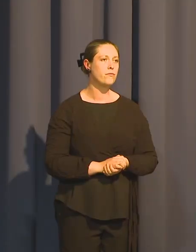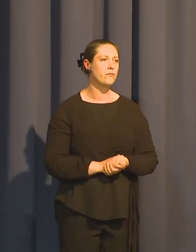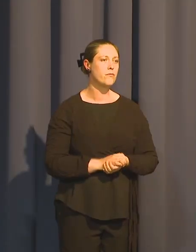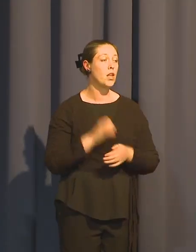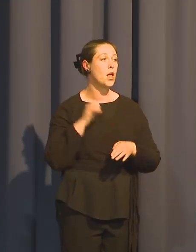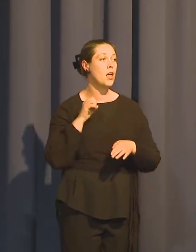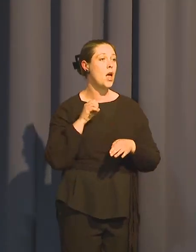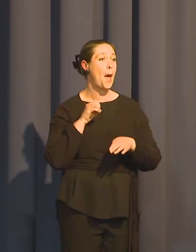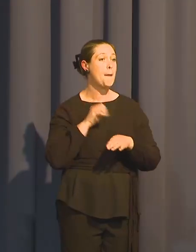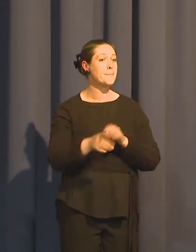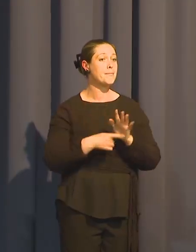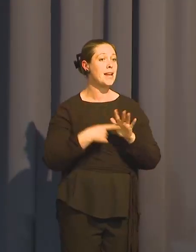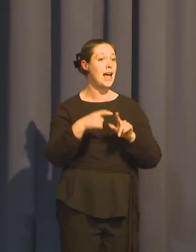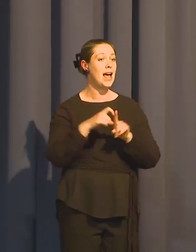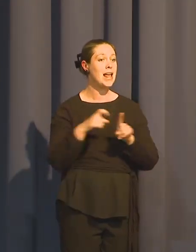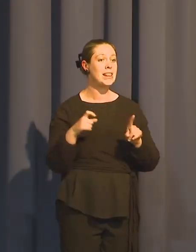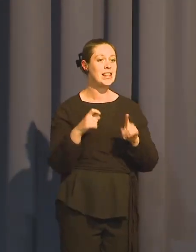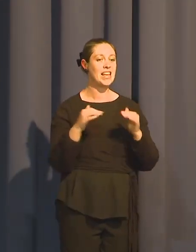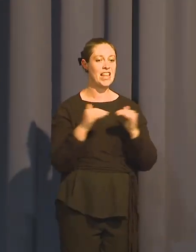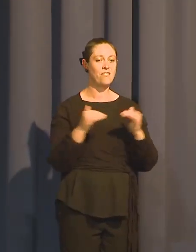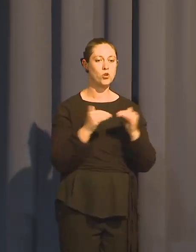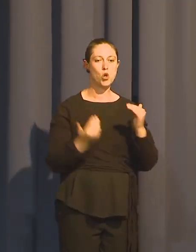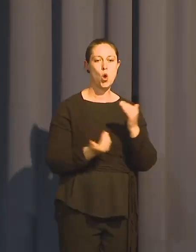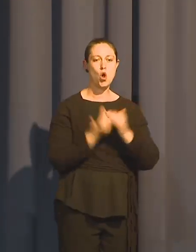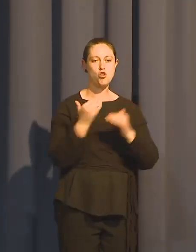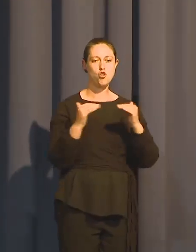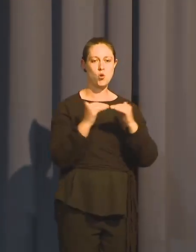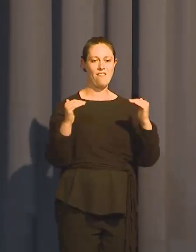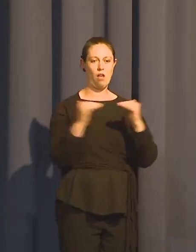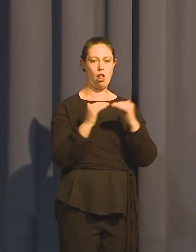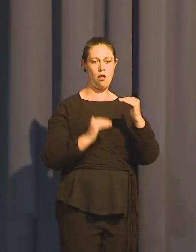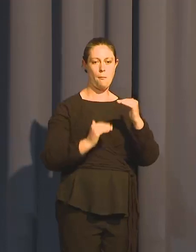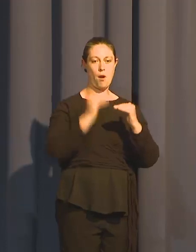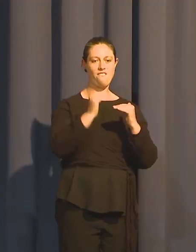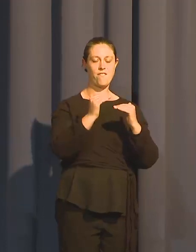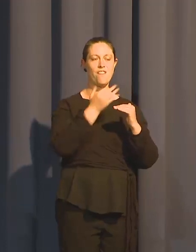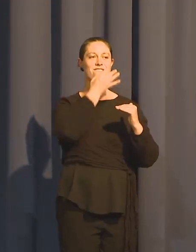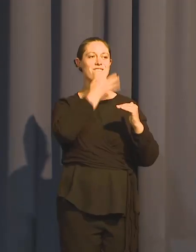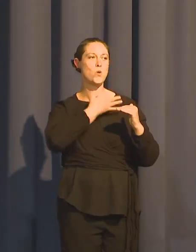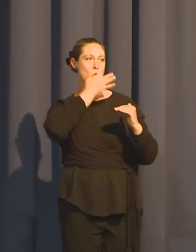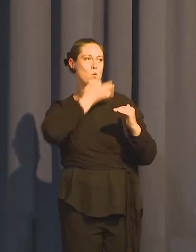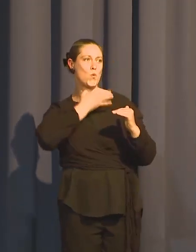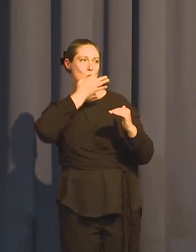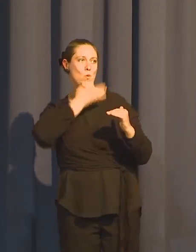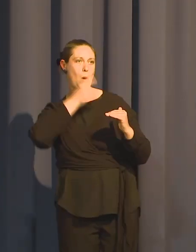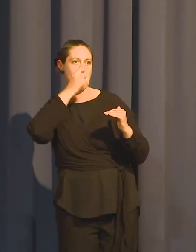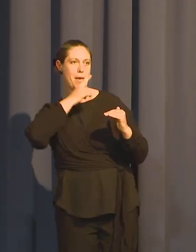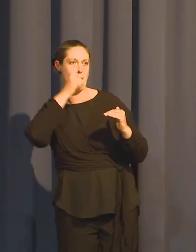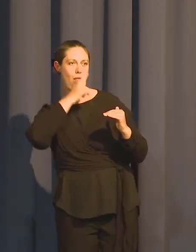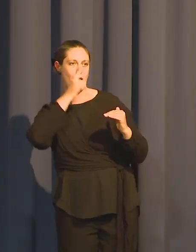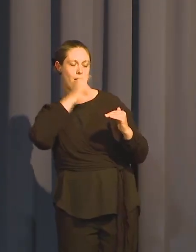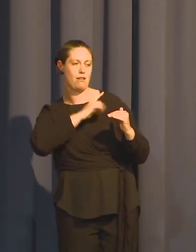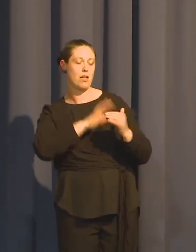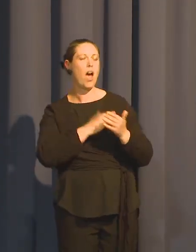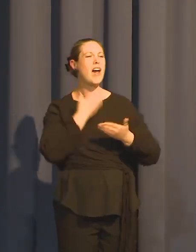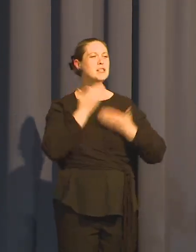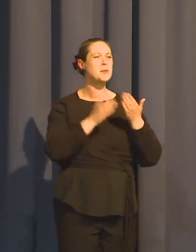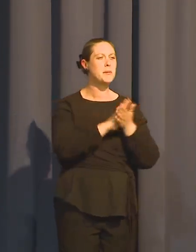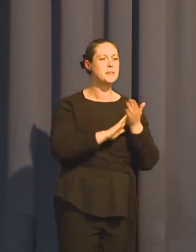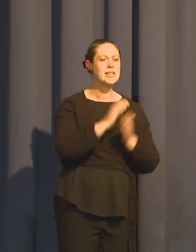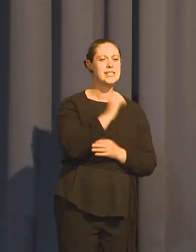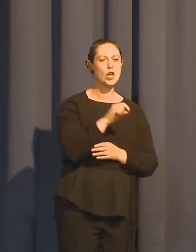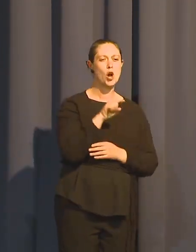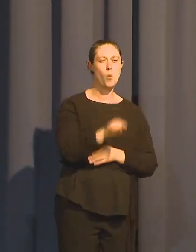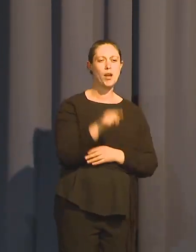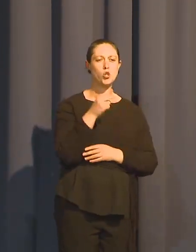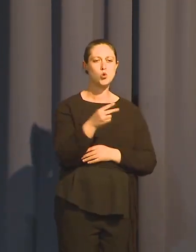were above the new threshold, and I'll be explaining more about that threshold, but it's 0.24 micromoles per